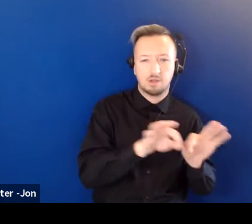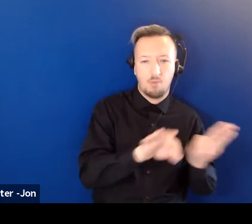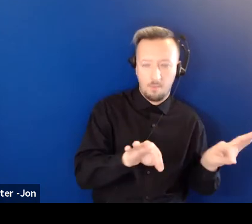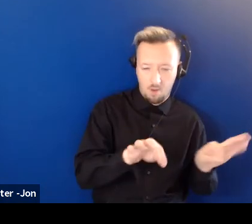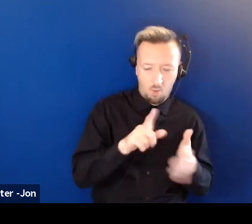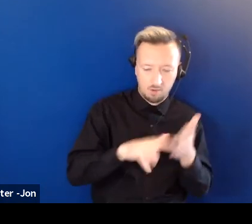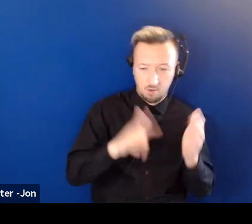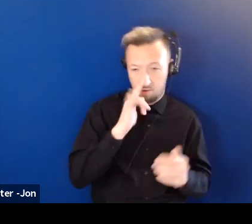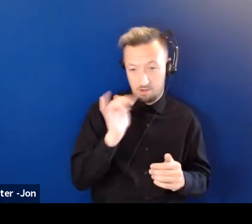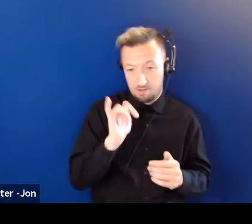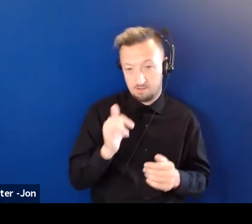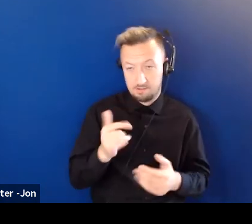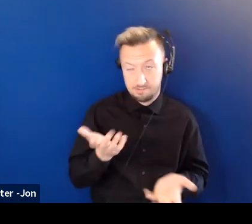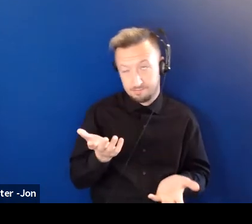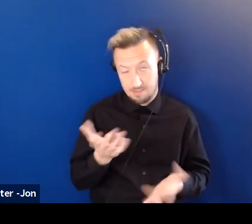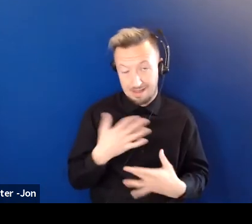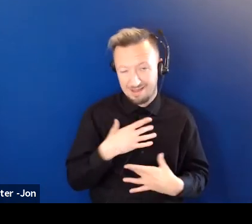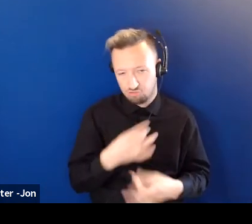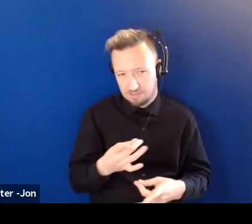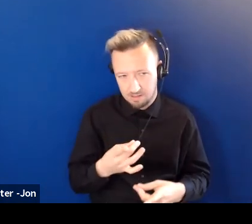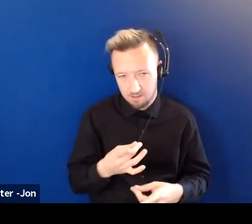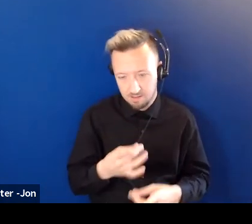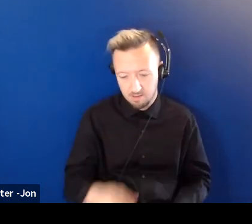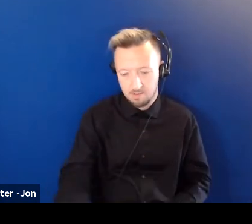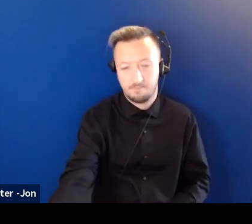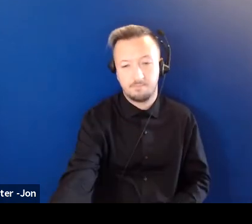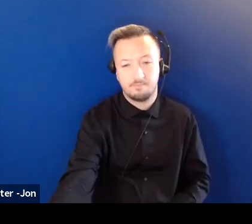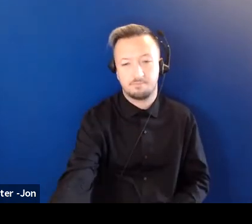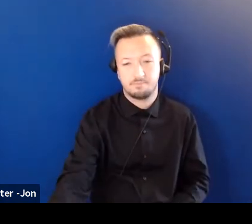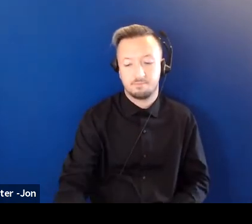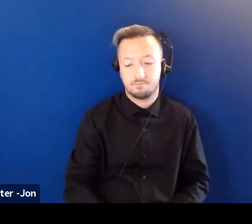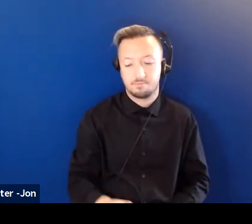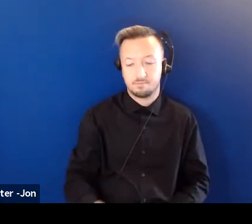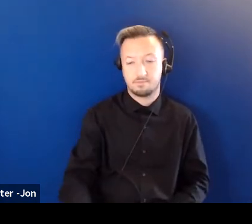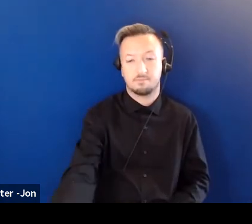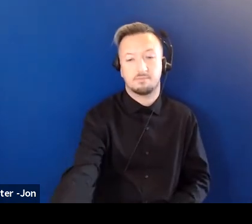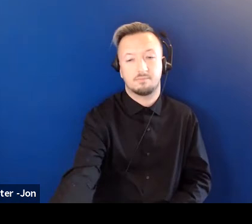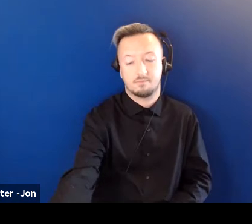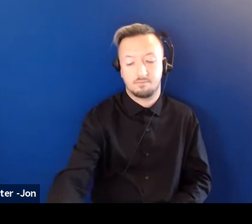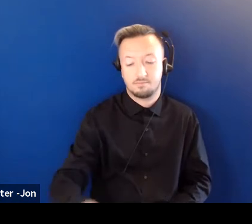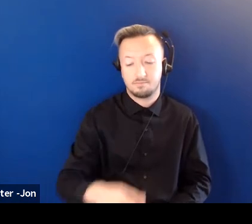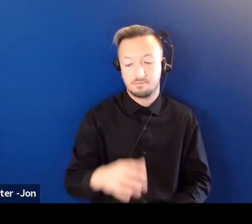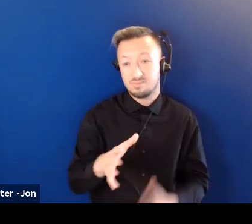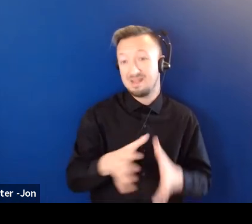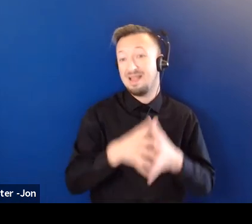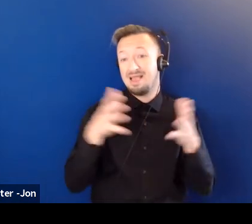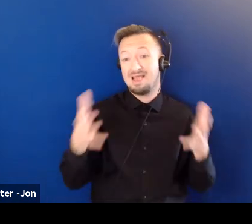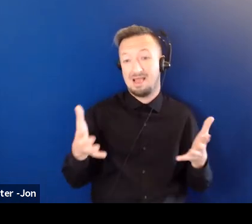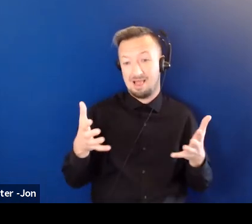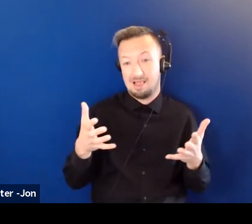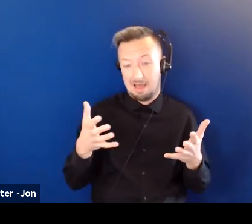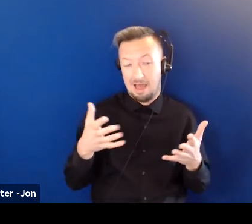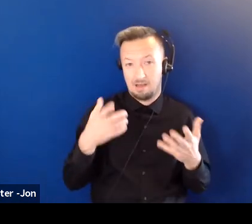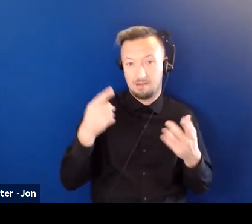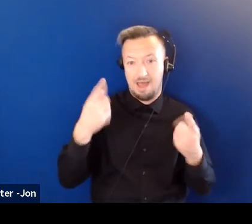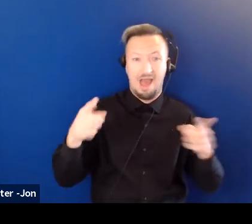I don't know if interesting is the right word, but yeah, there's a lot out there. If you're not entrenched in the world,